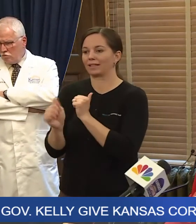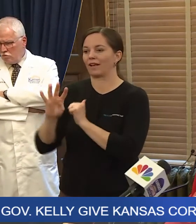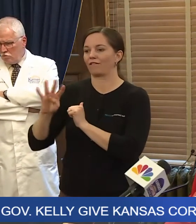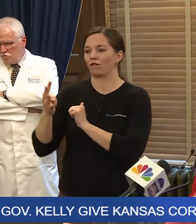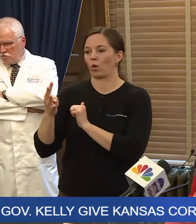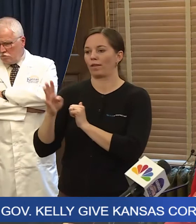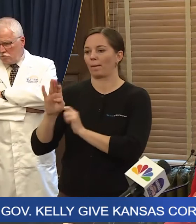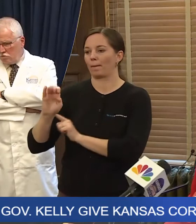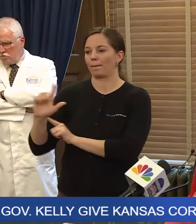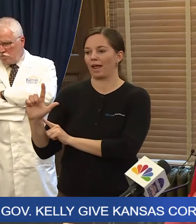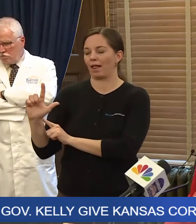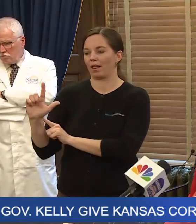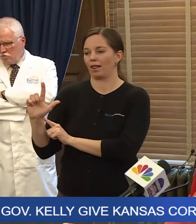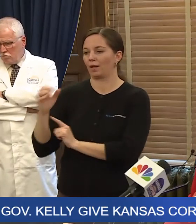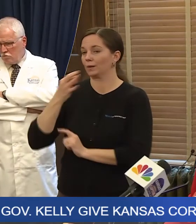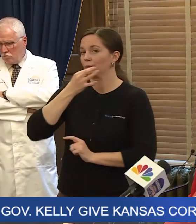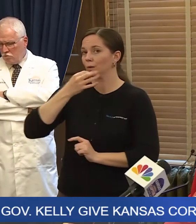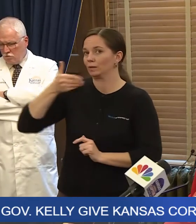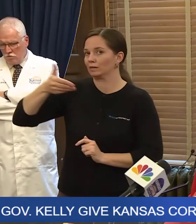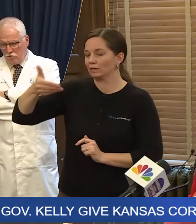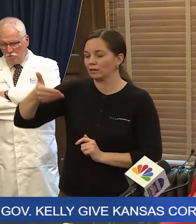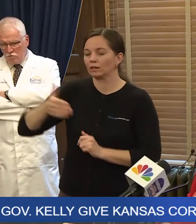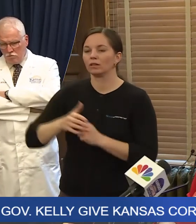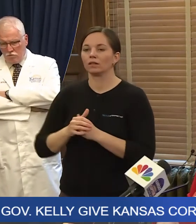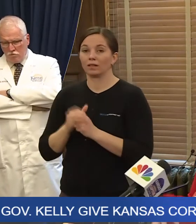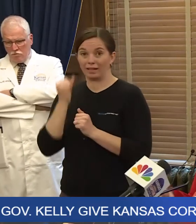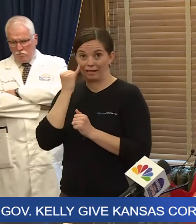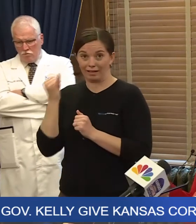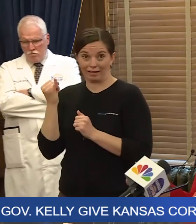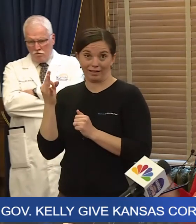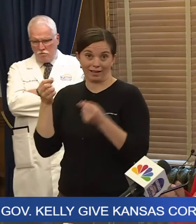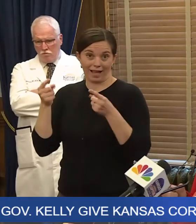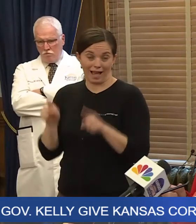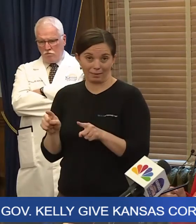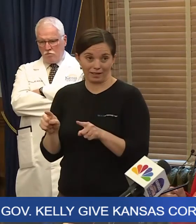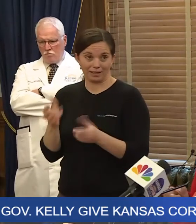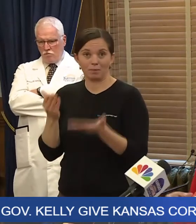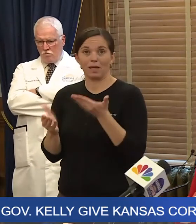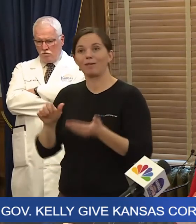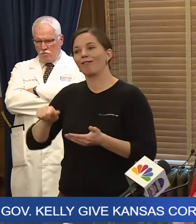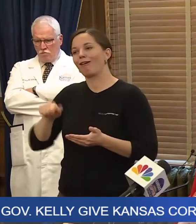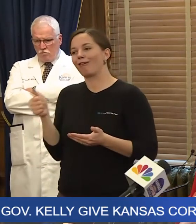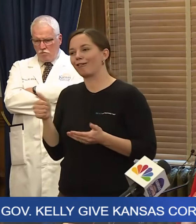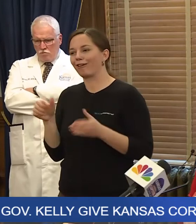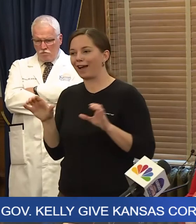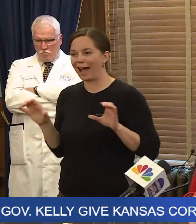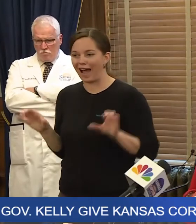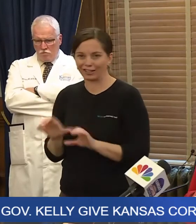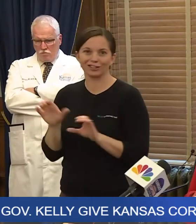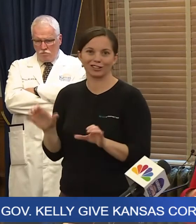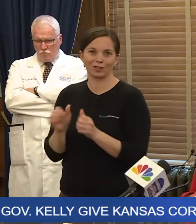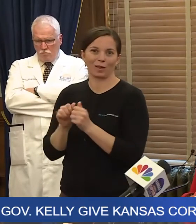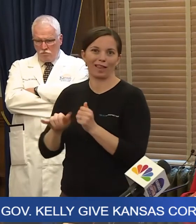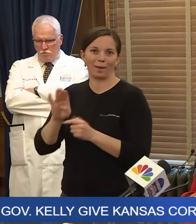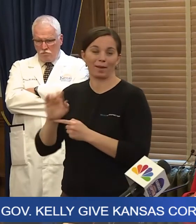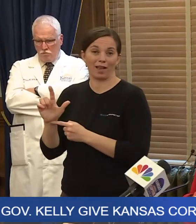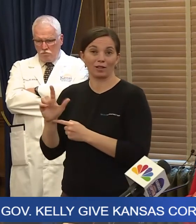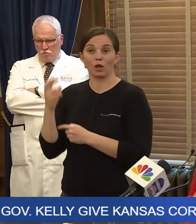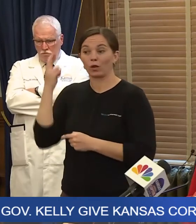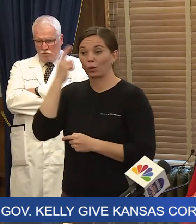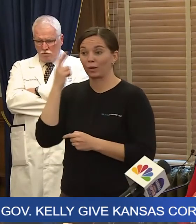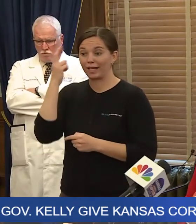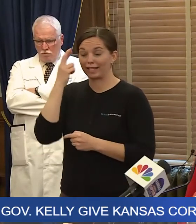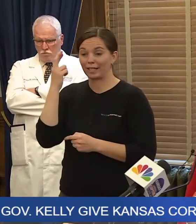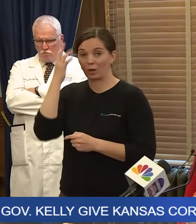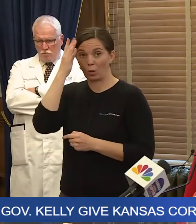in the coming weeks or months. And should that happen, again, there might be other actions with that. And another reason why we